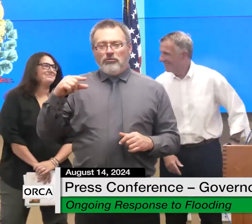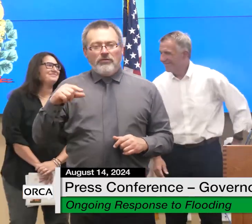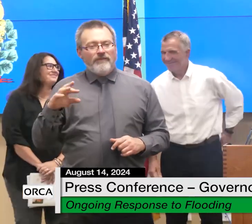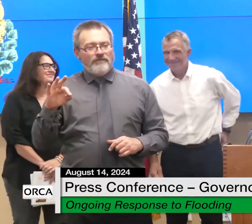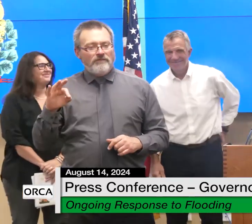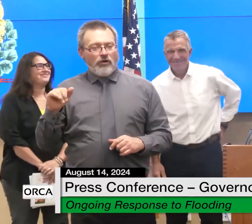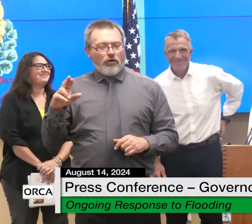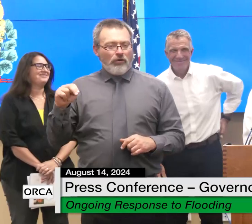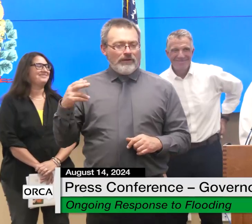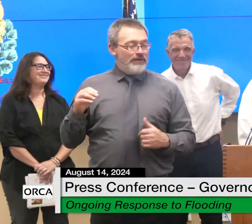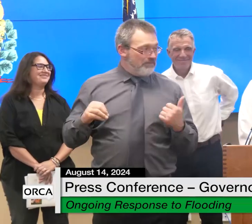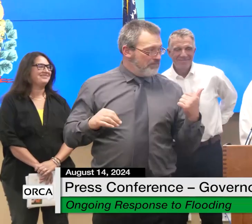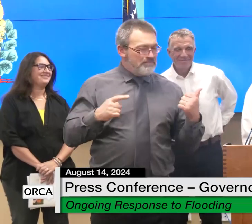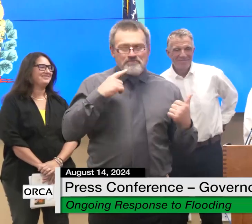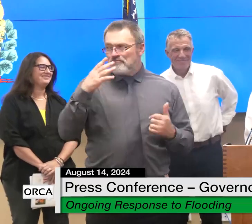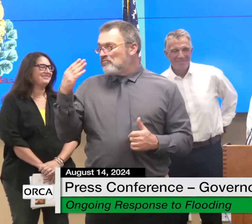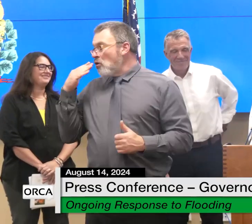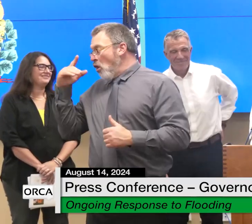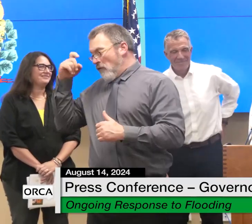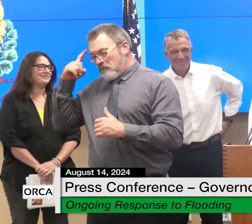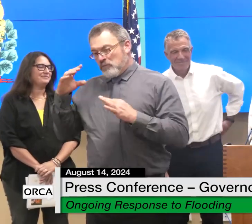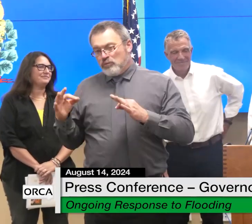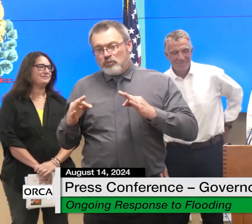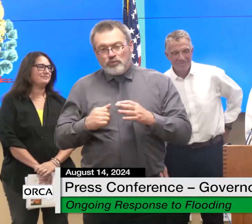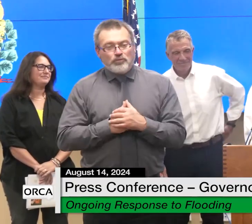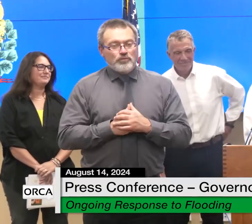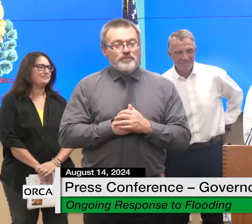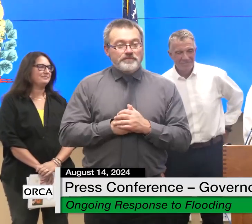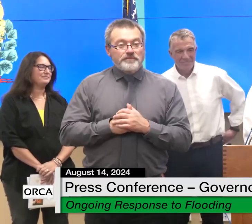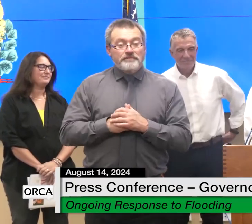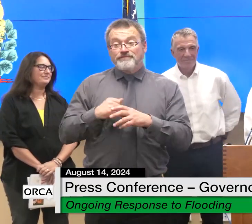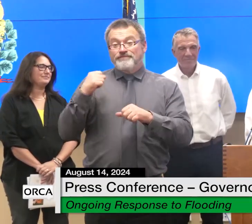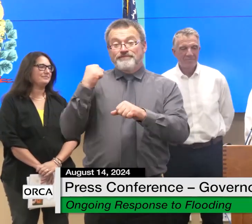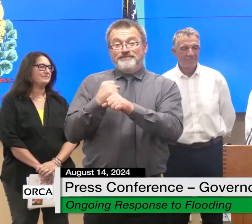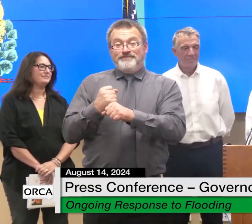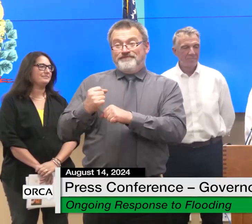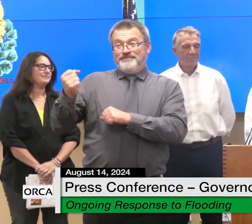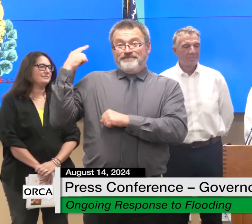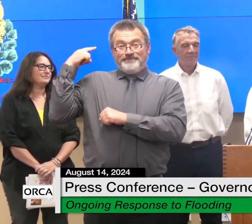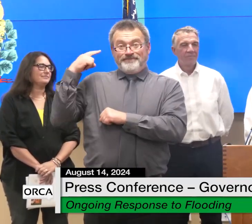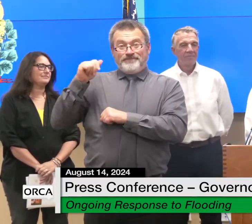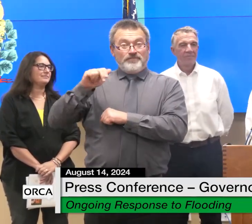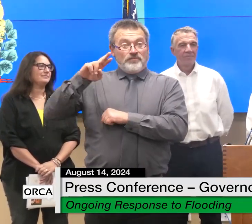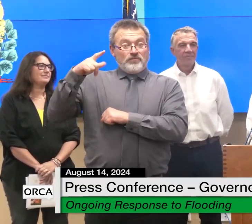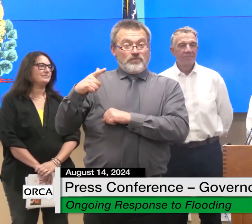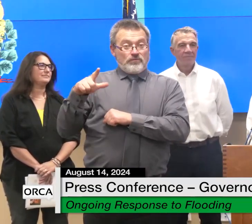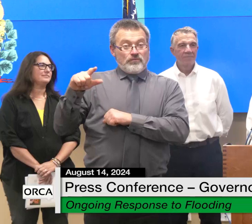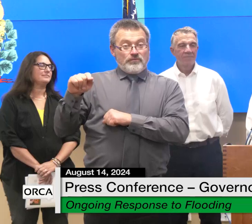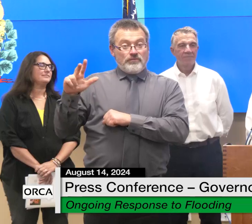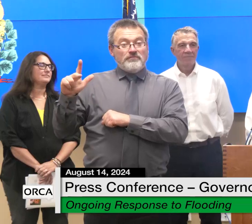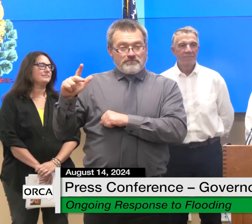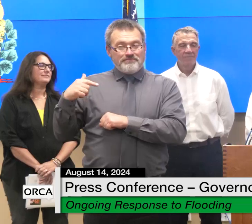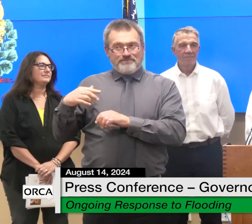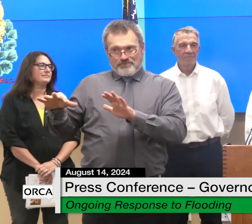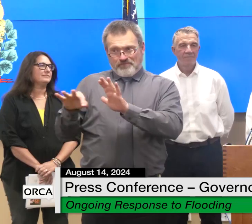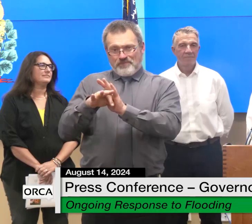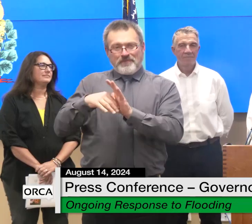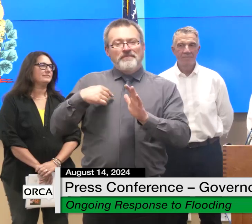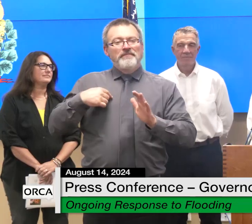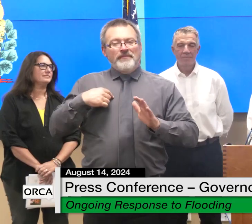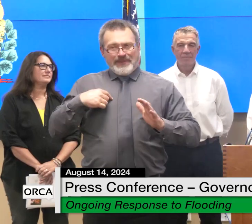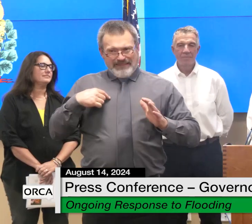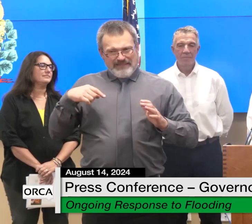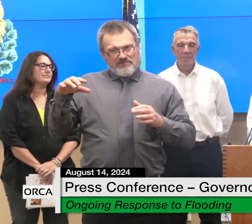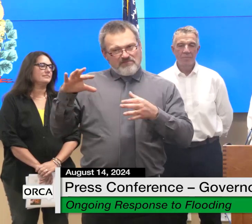Thank you, Governor. I was appointed last August in response to one of the most significant statewide flooding events in Vermont's